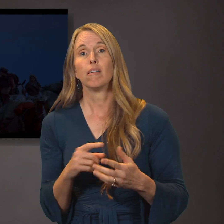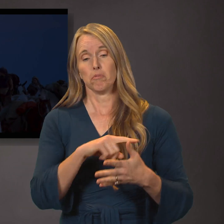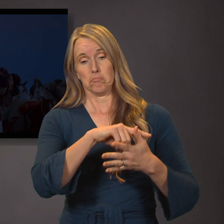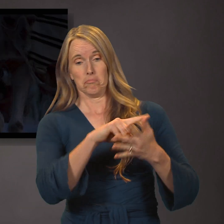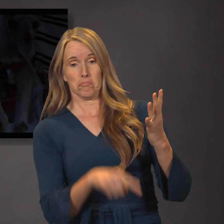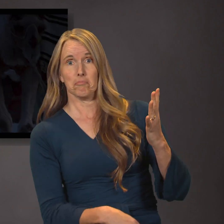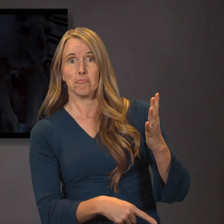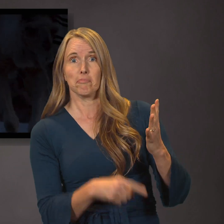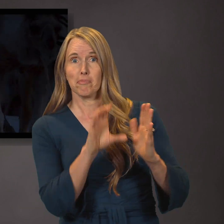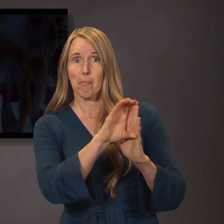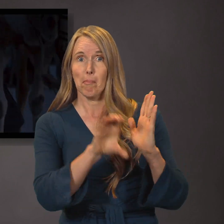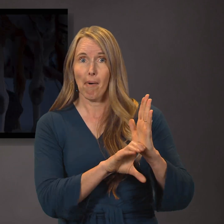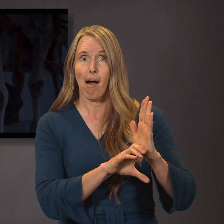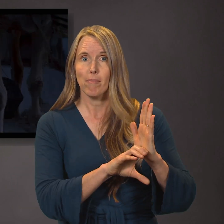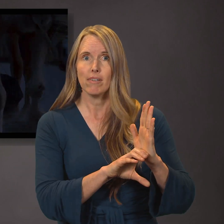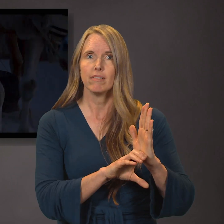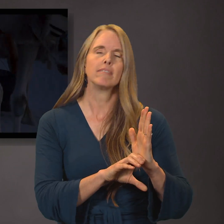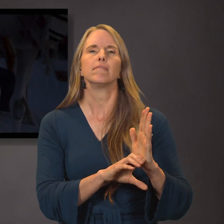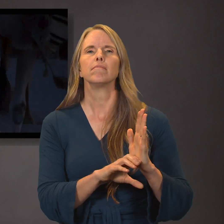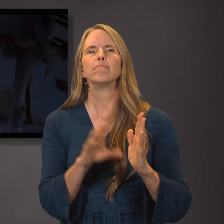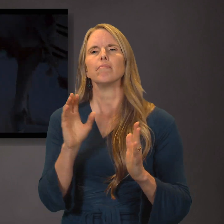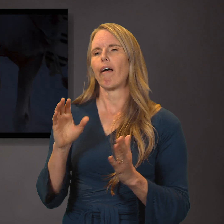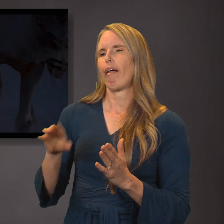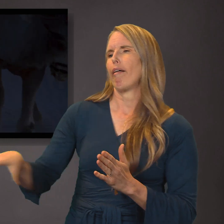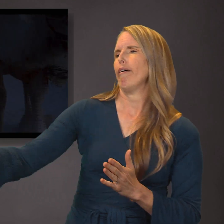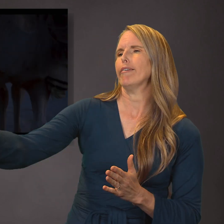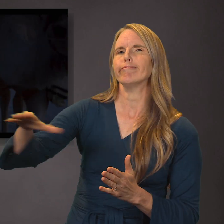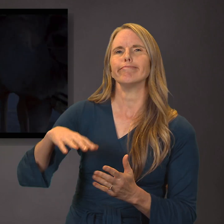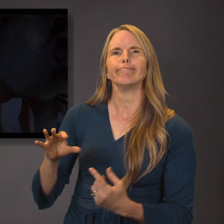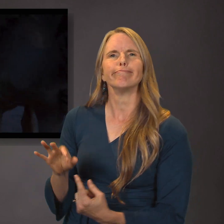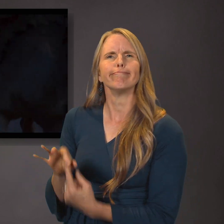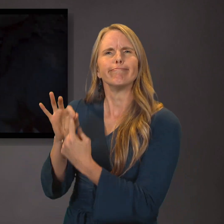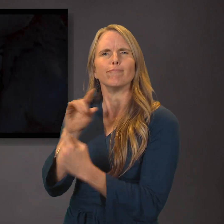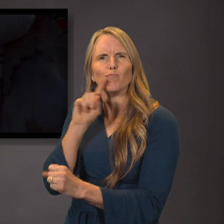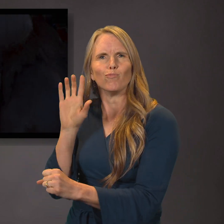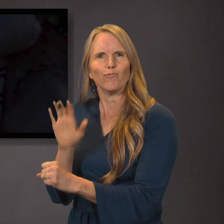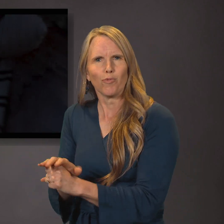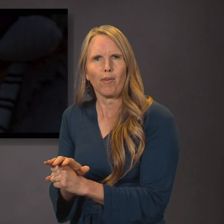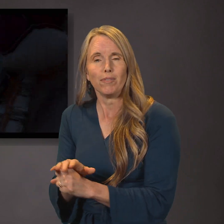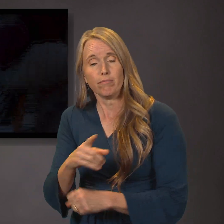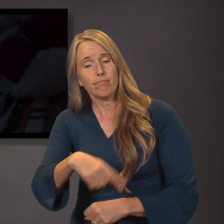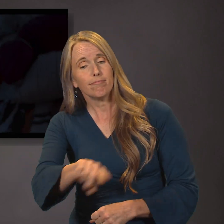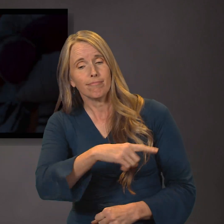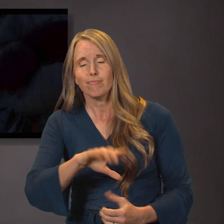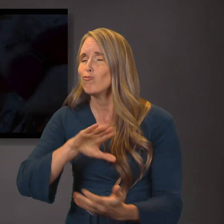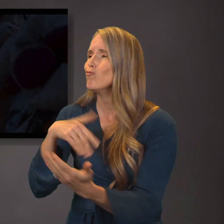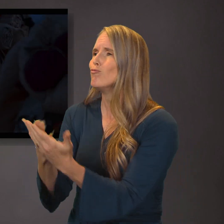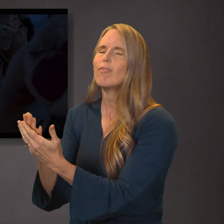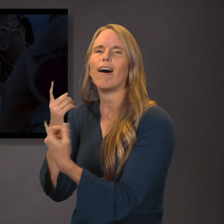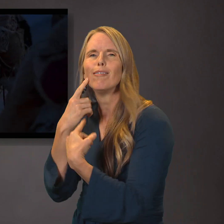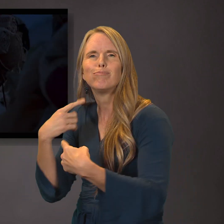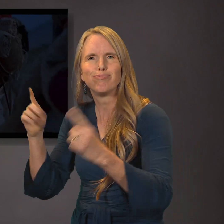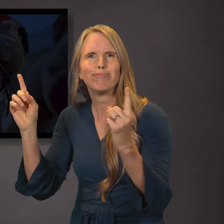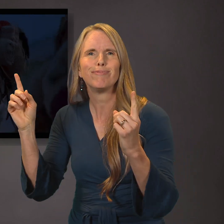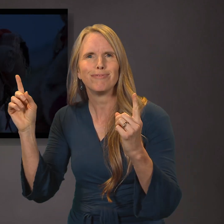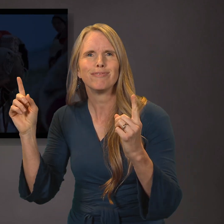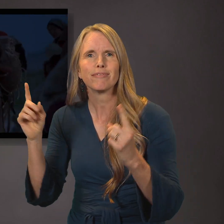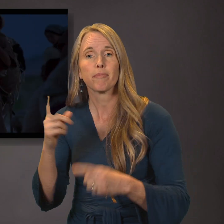Wherefore, inasmuch as ye shall keep my commandments, ye shall be led towards the promised land, and ye shall know that it